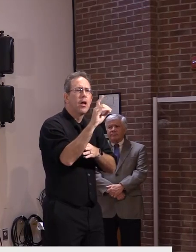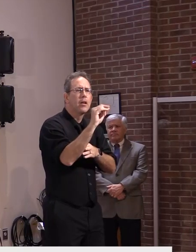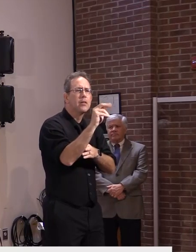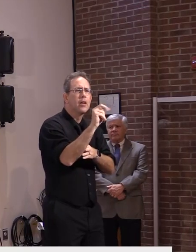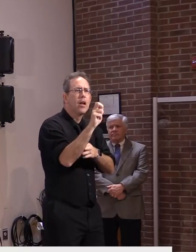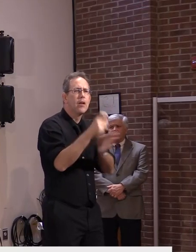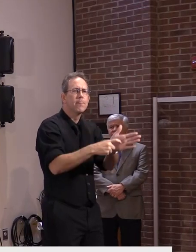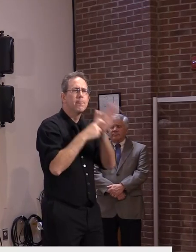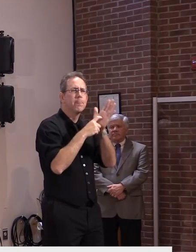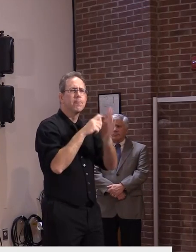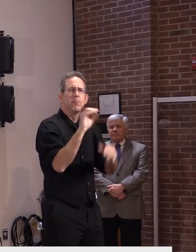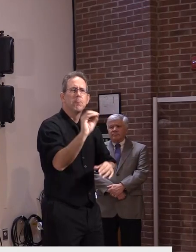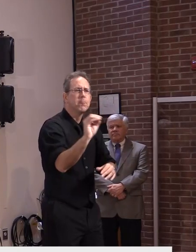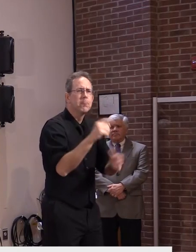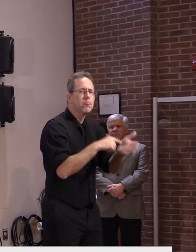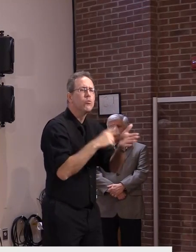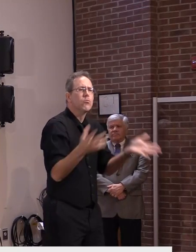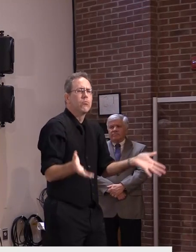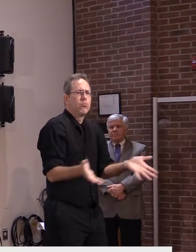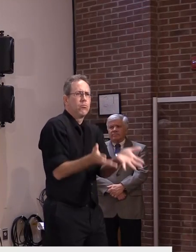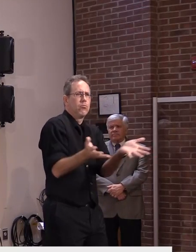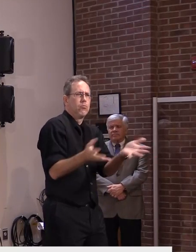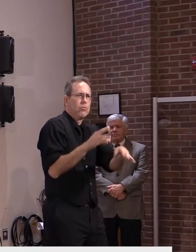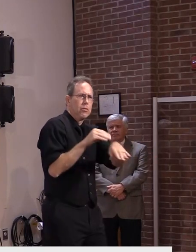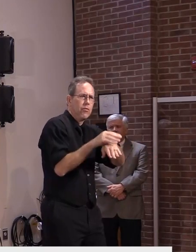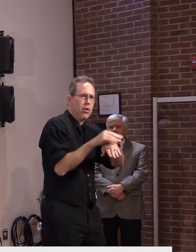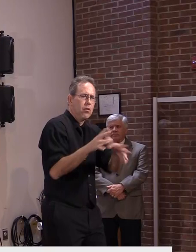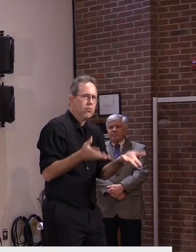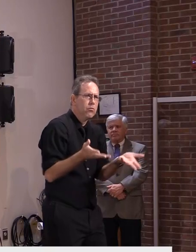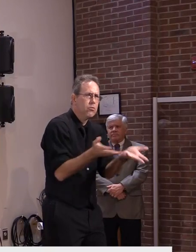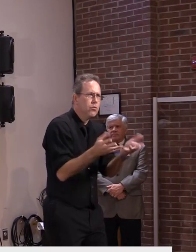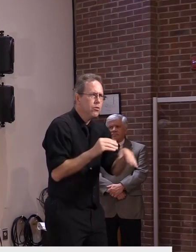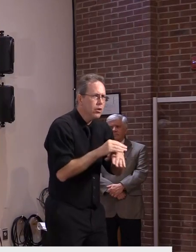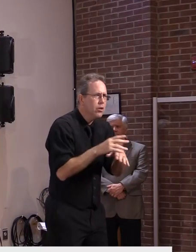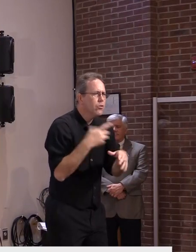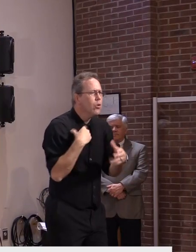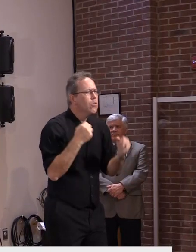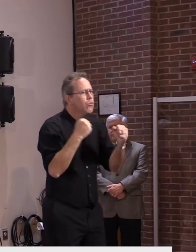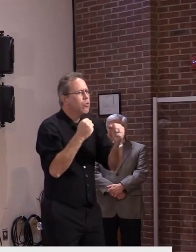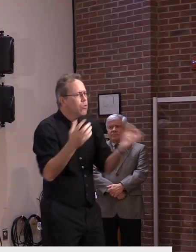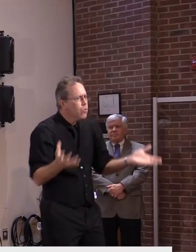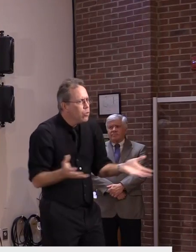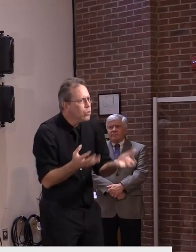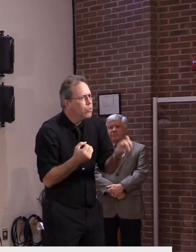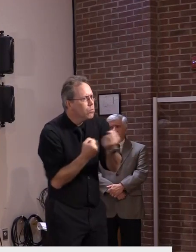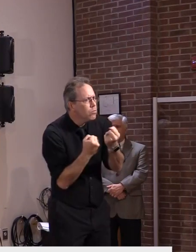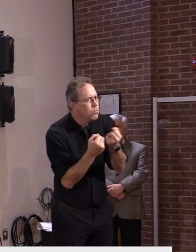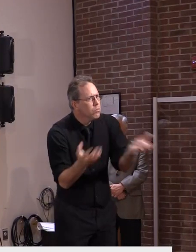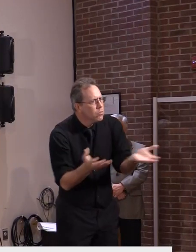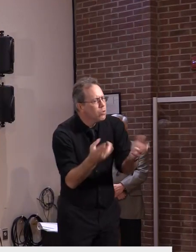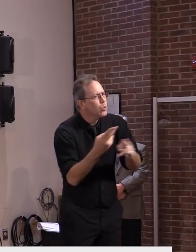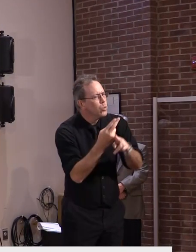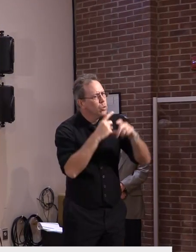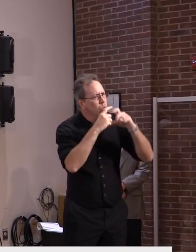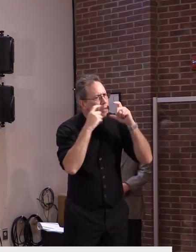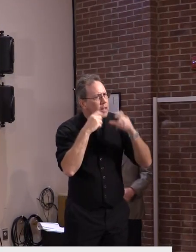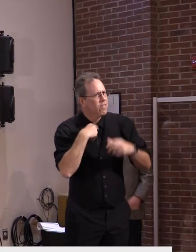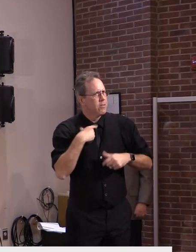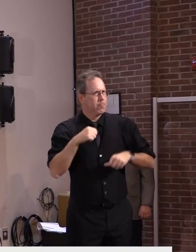of policy decision at a government level, but it certainly provides the recommendation that that be what you do